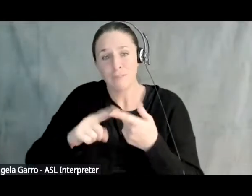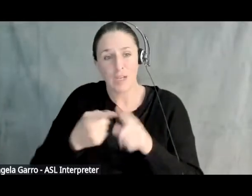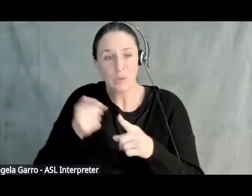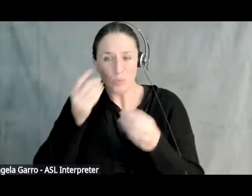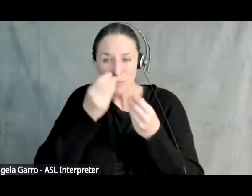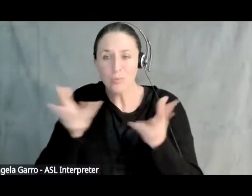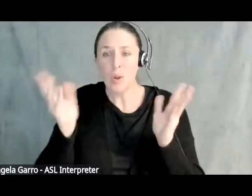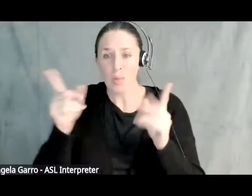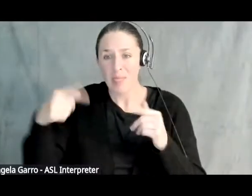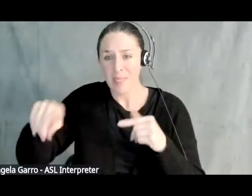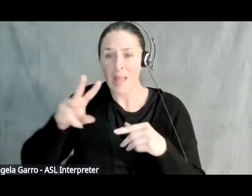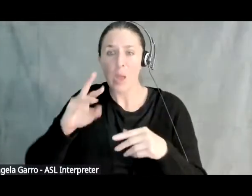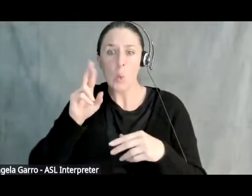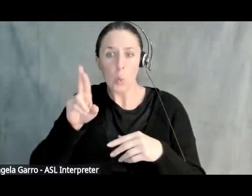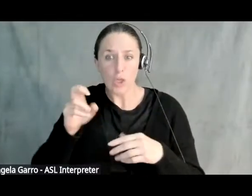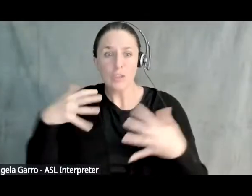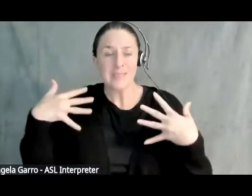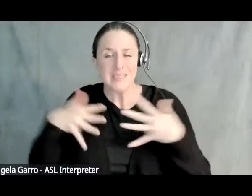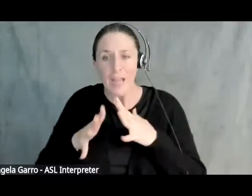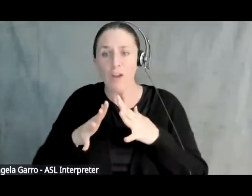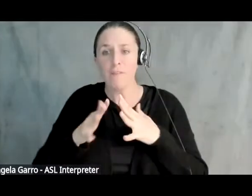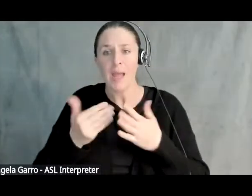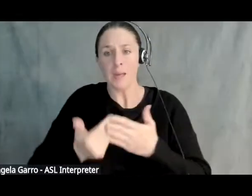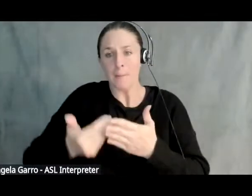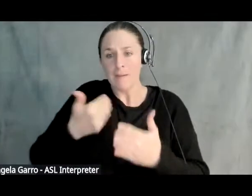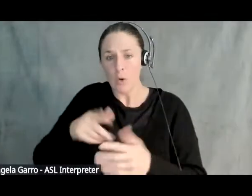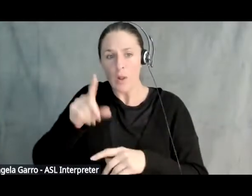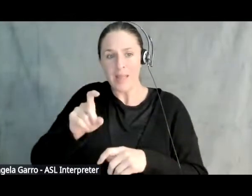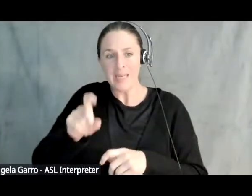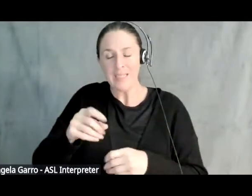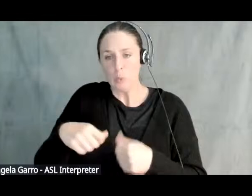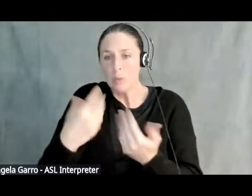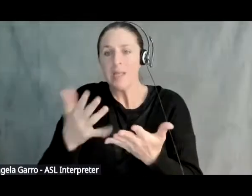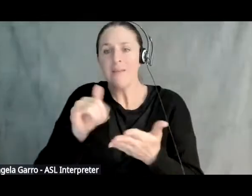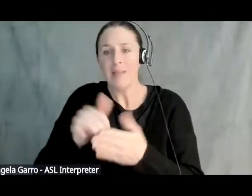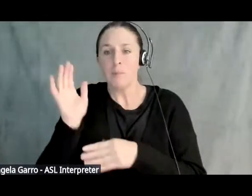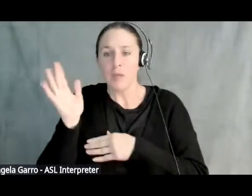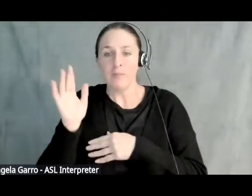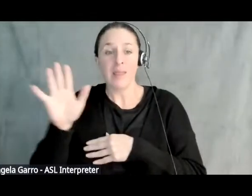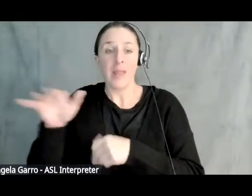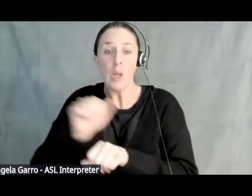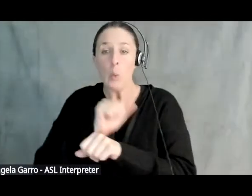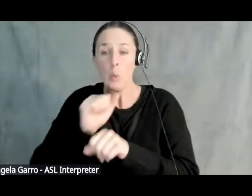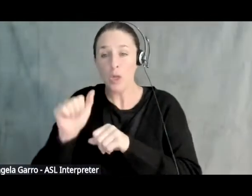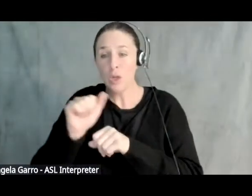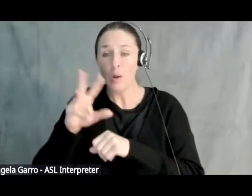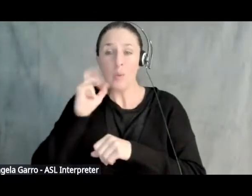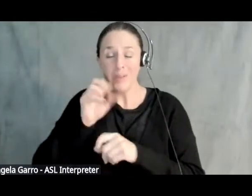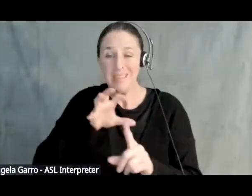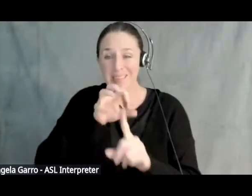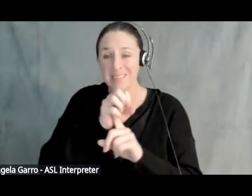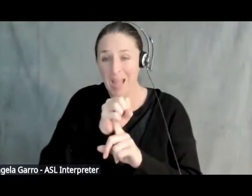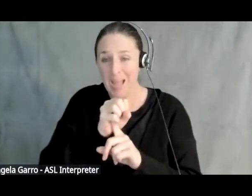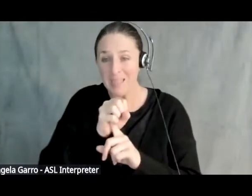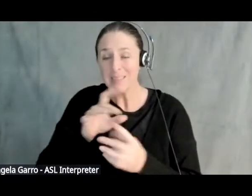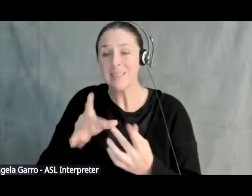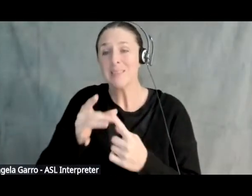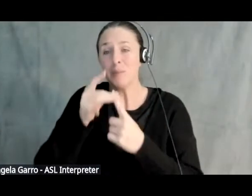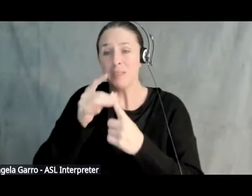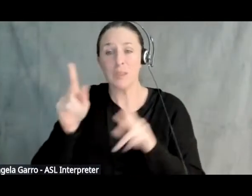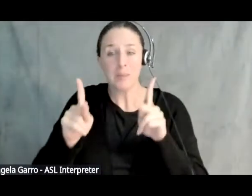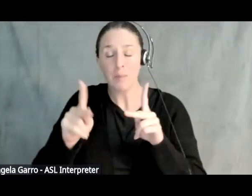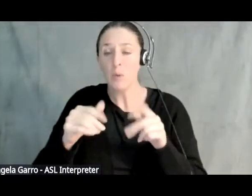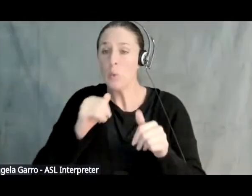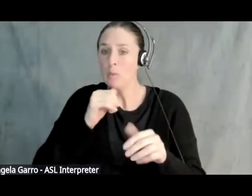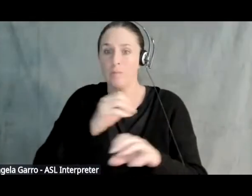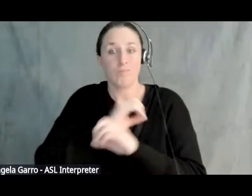were terrified before they had to give that presentation. Their work had been attacked, especially by people who have no connection to the